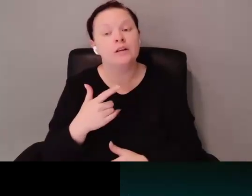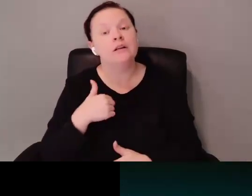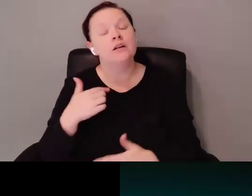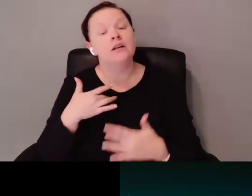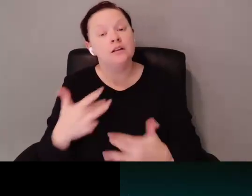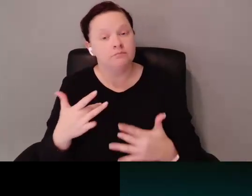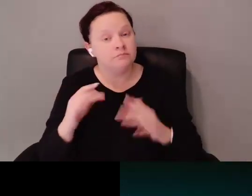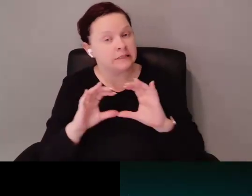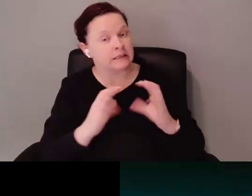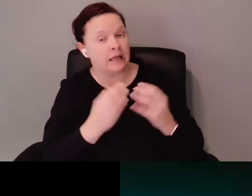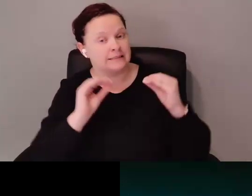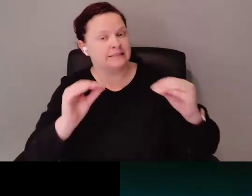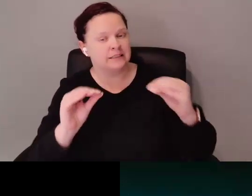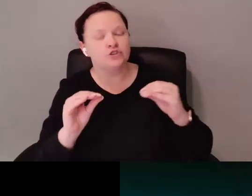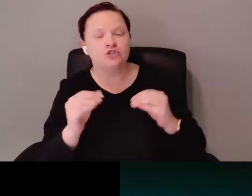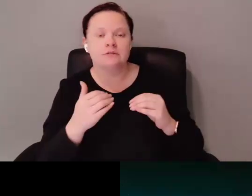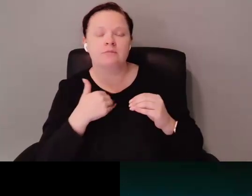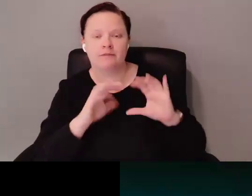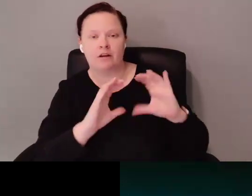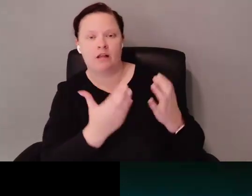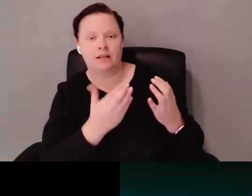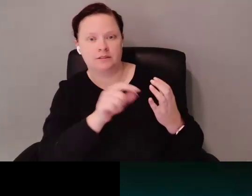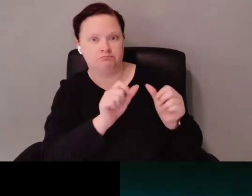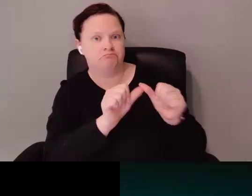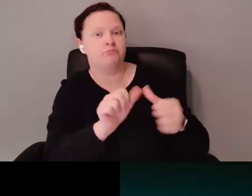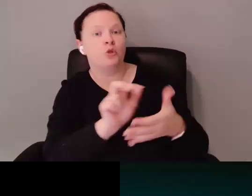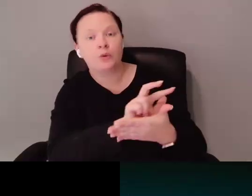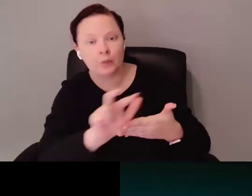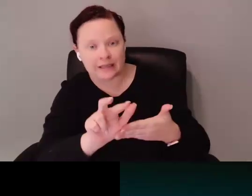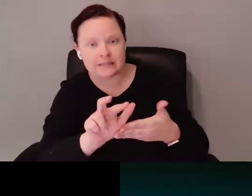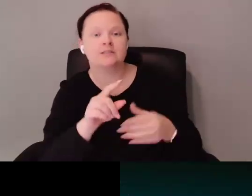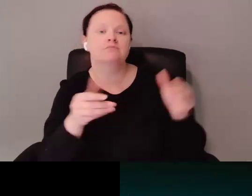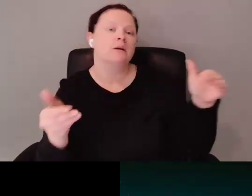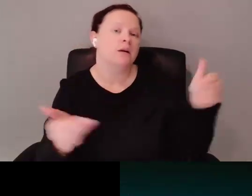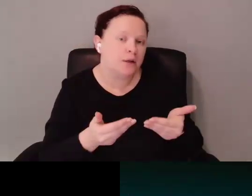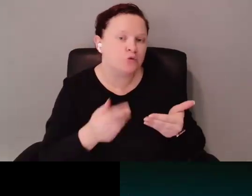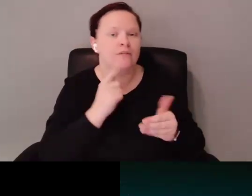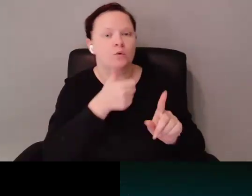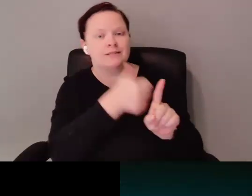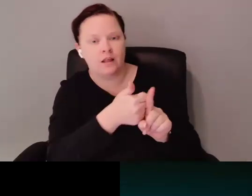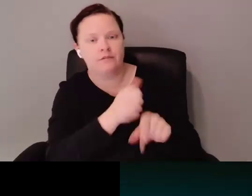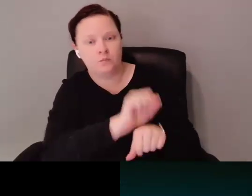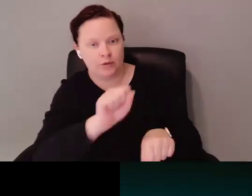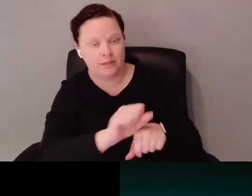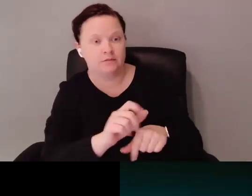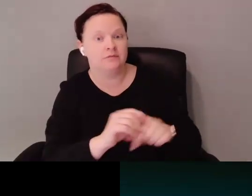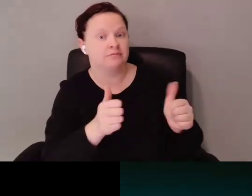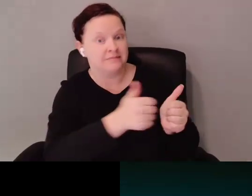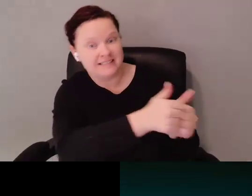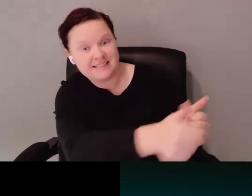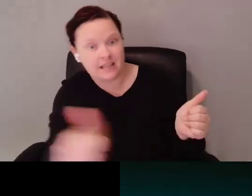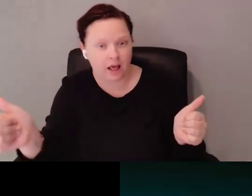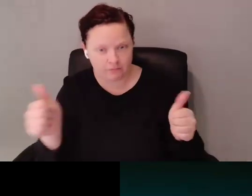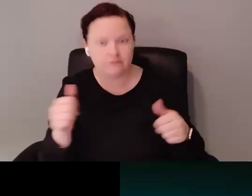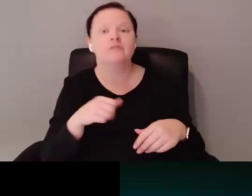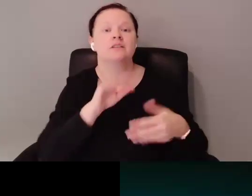teach like a 3-week group class, just introduction to self-employment. And my clients get to see for themselves because they put in